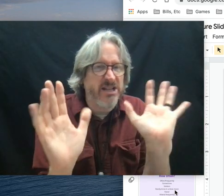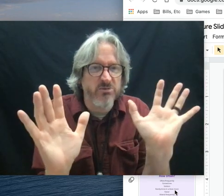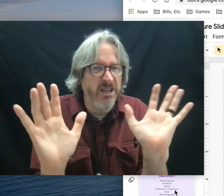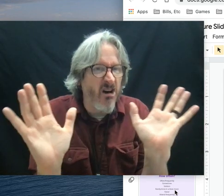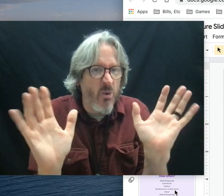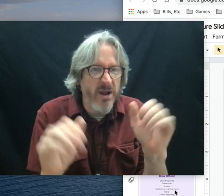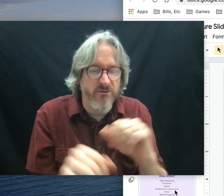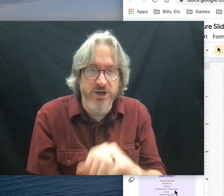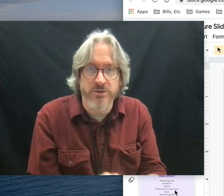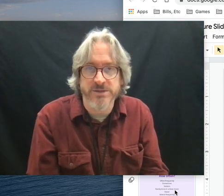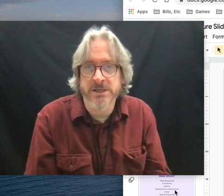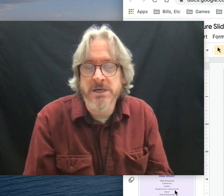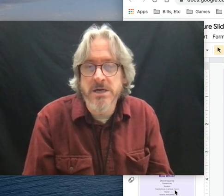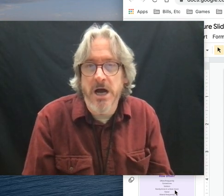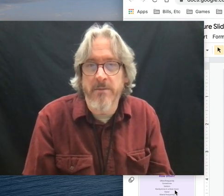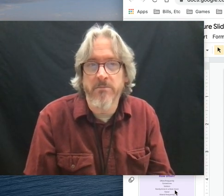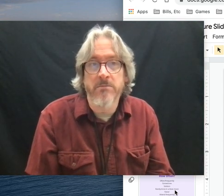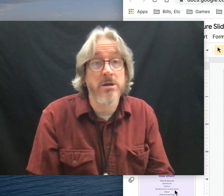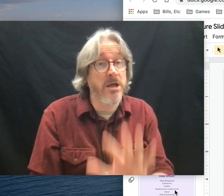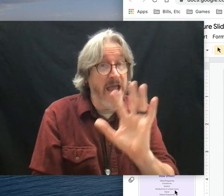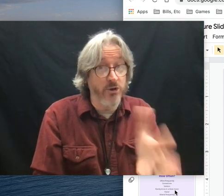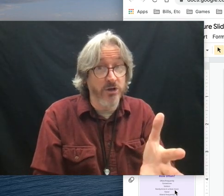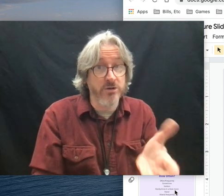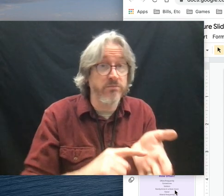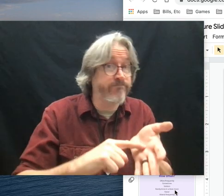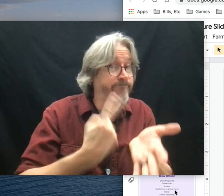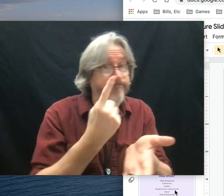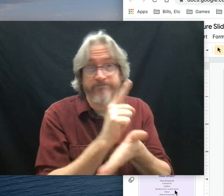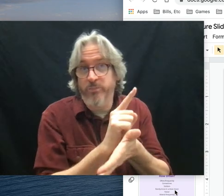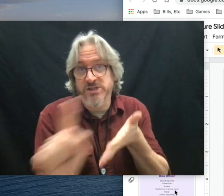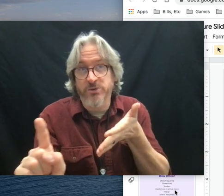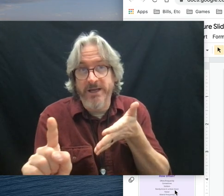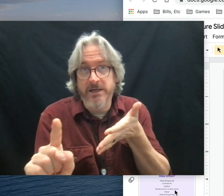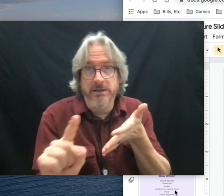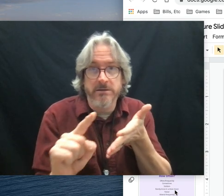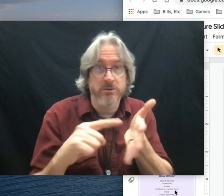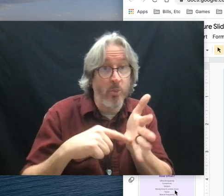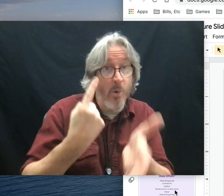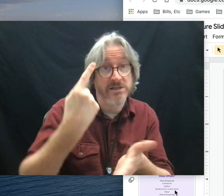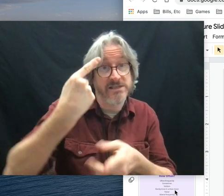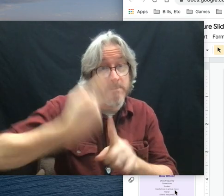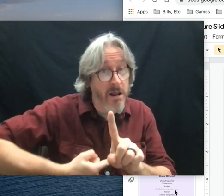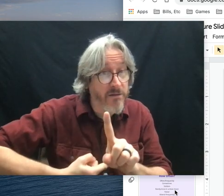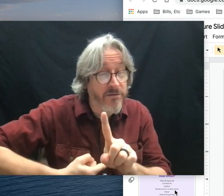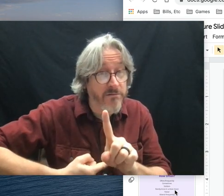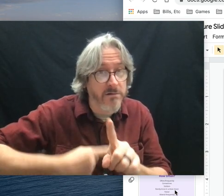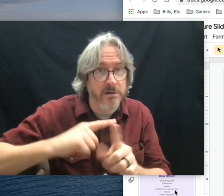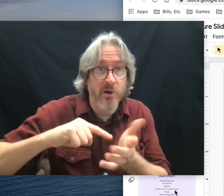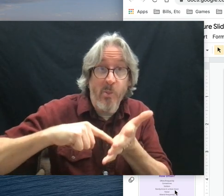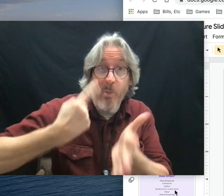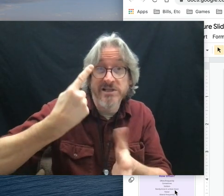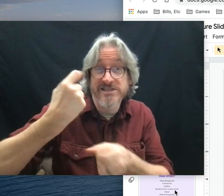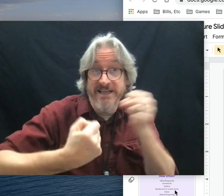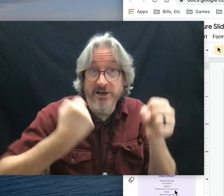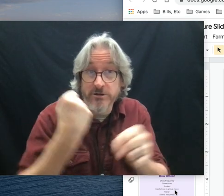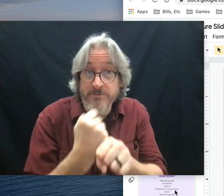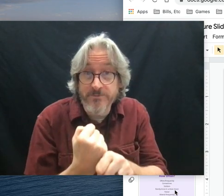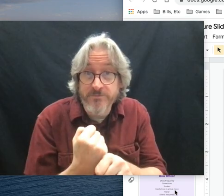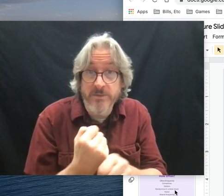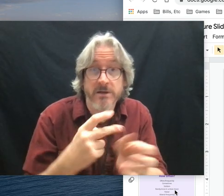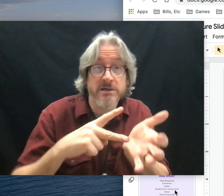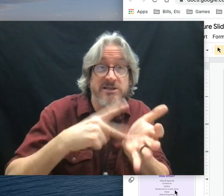fourth, fifth, first, second, third. That's really all we ever use. And you could do once a week, once a month, once a